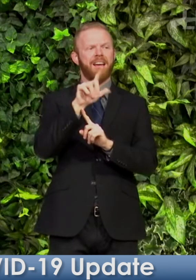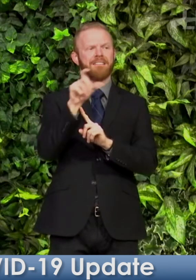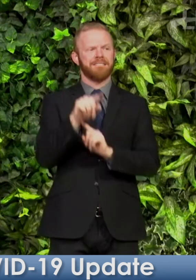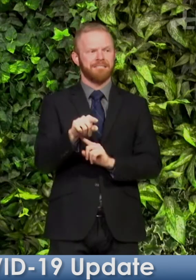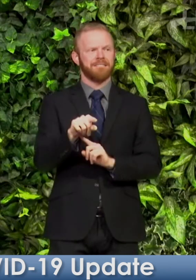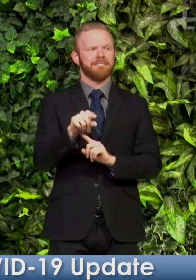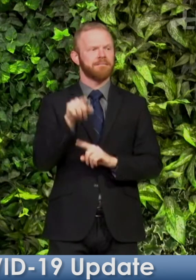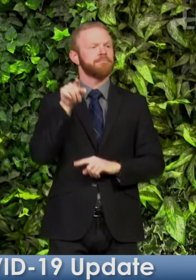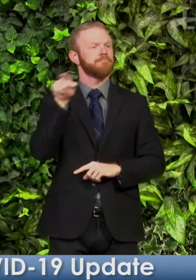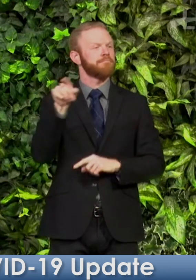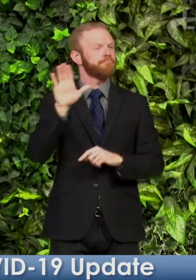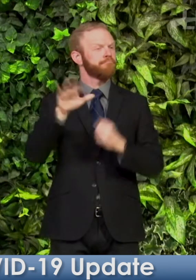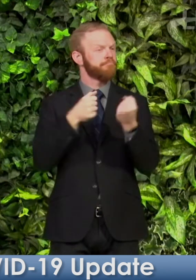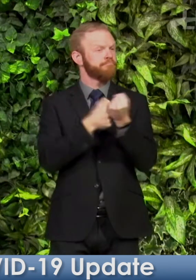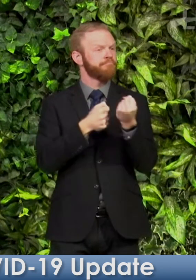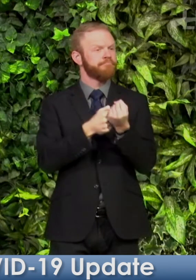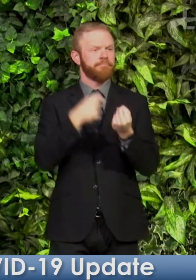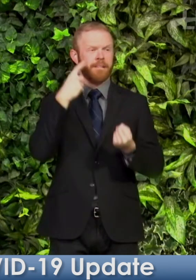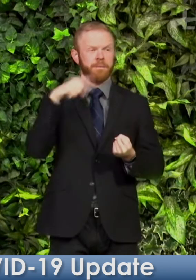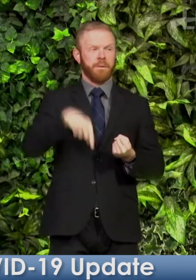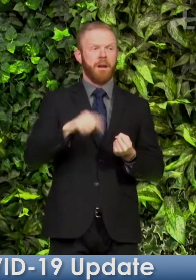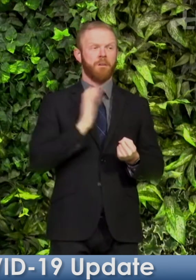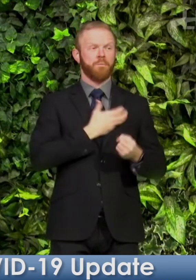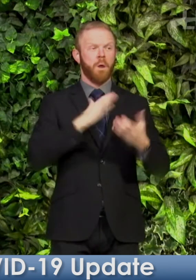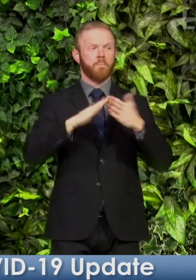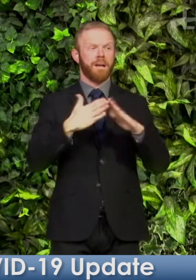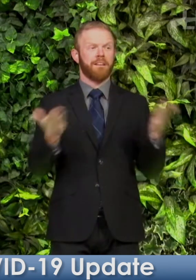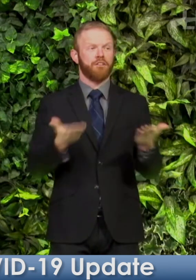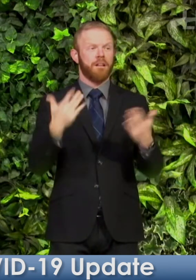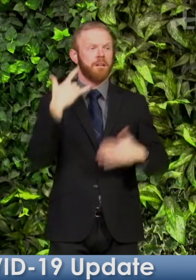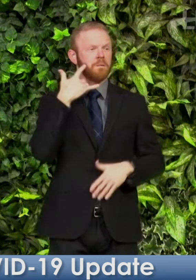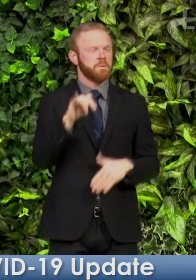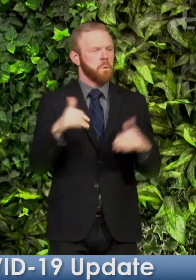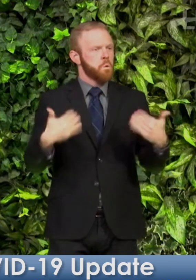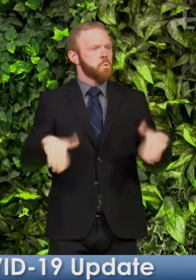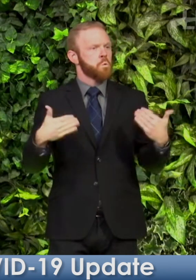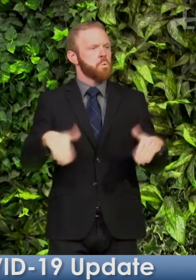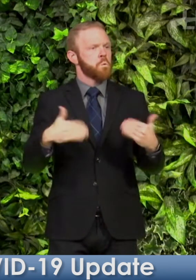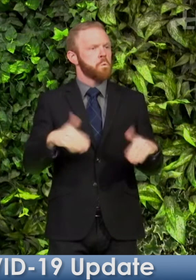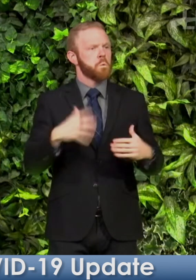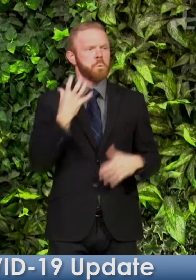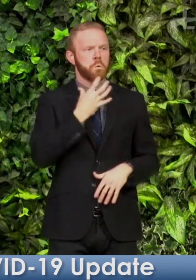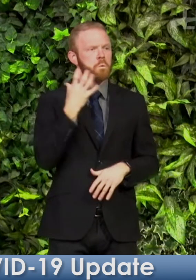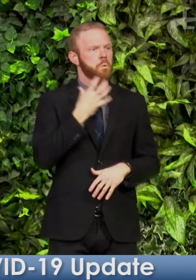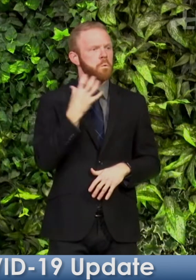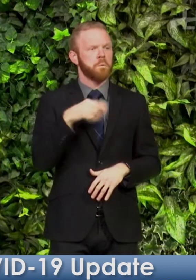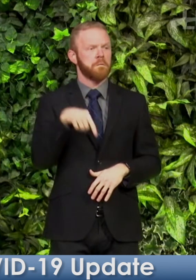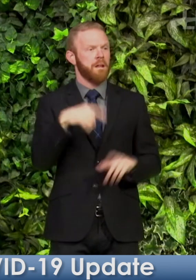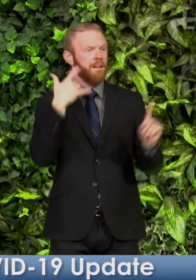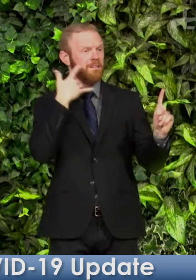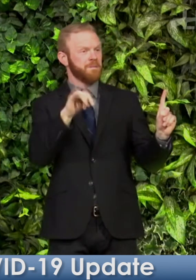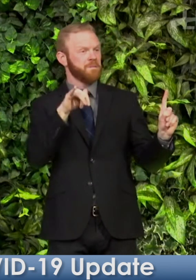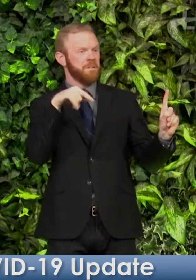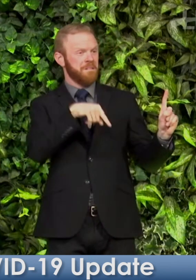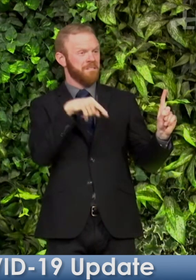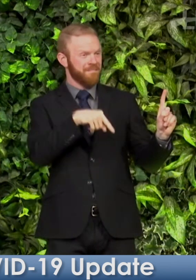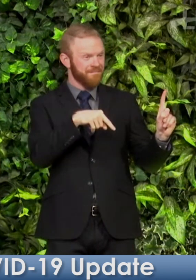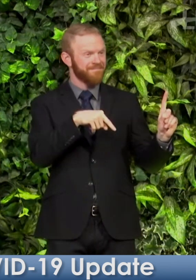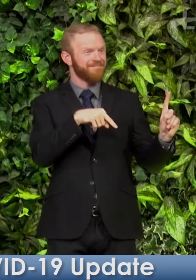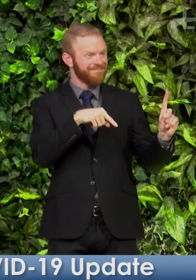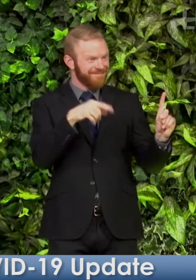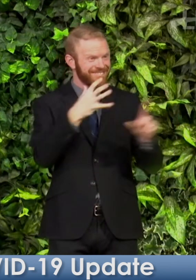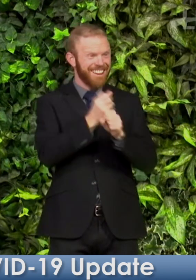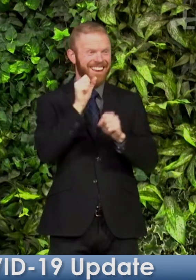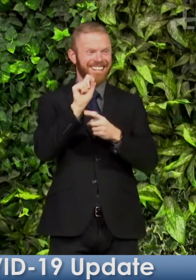LA County. Yay, California, for the stimulus bill that you're about to